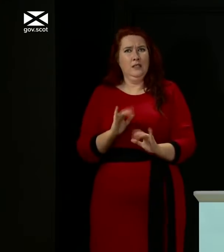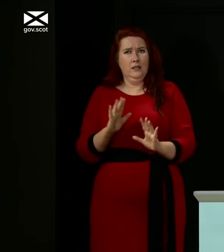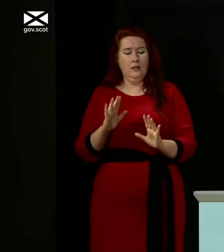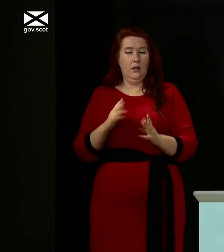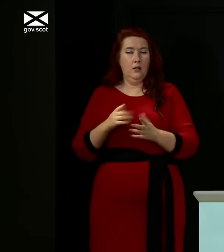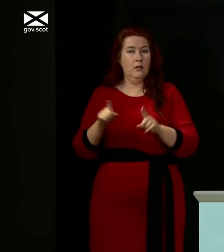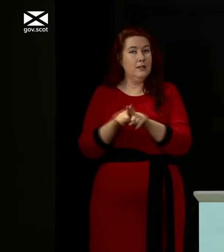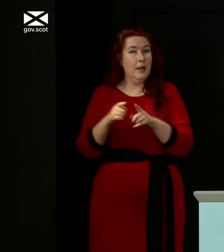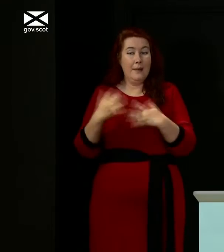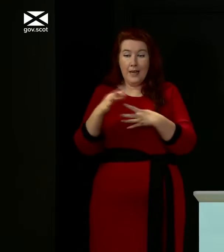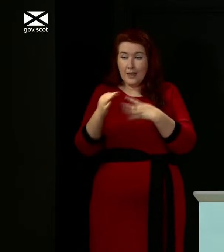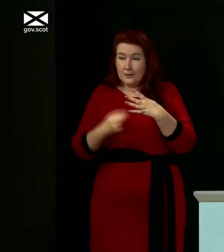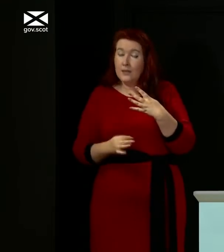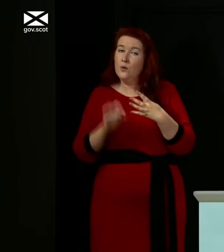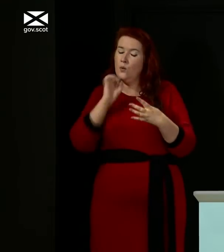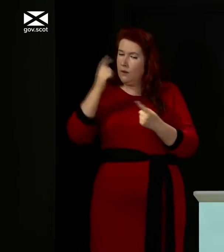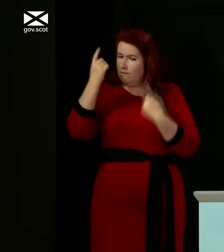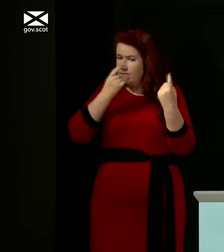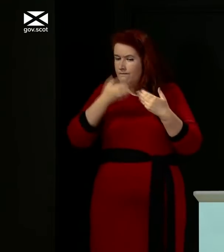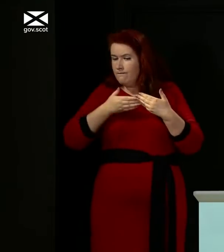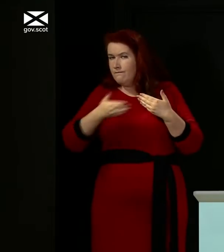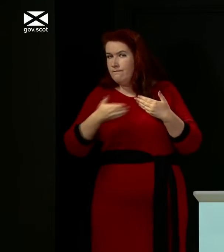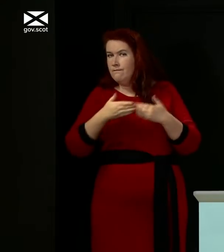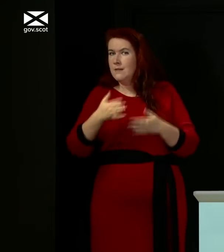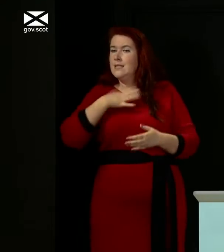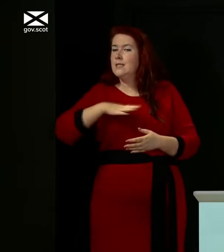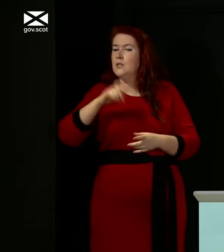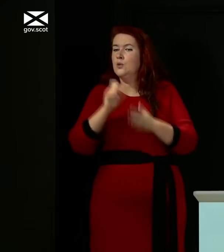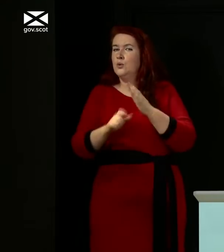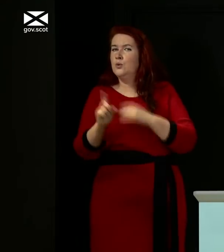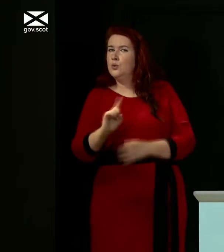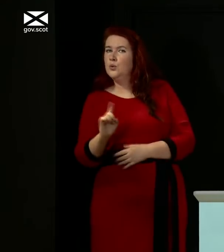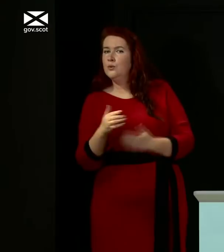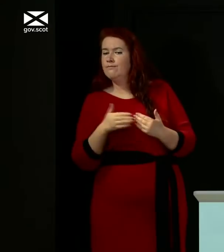consider on an ongoing basis what more needs to be done.